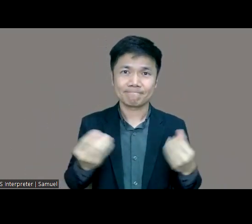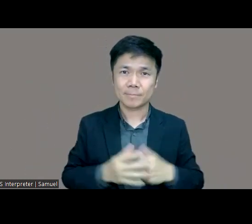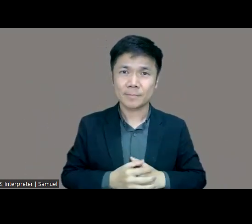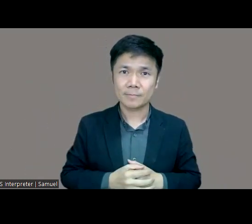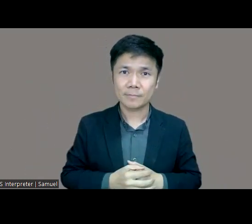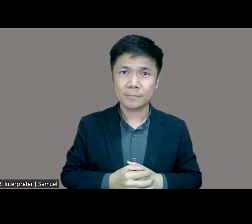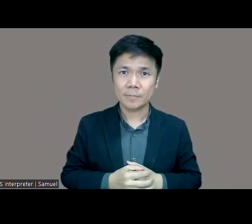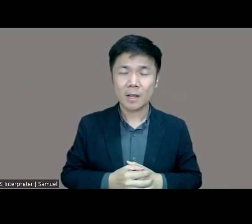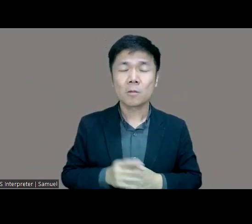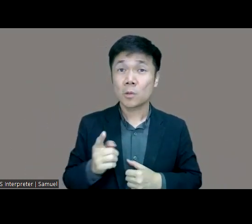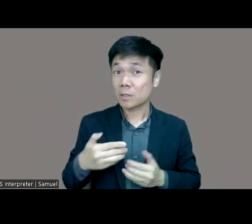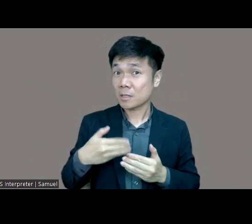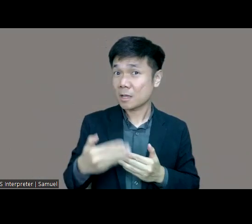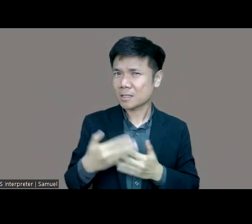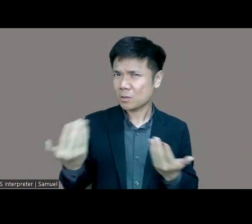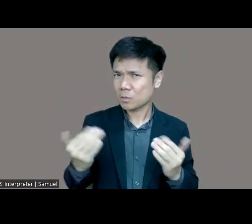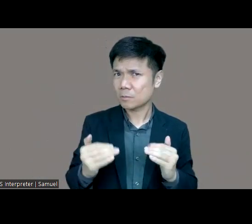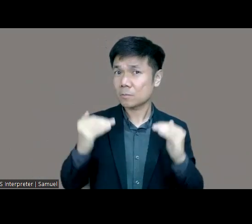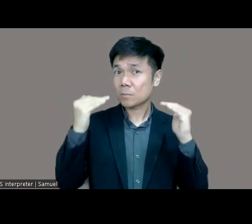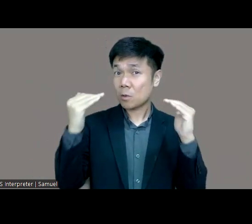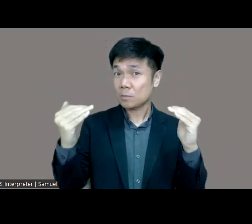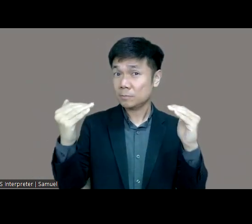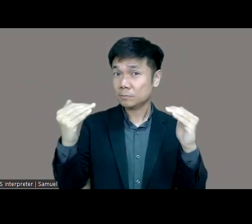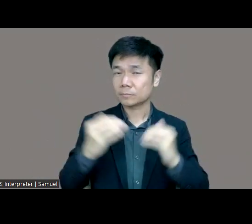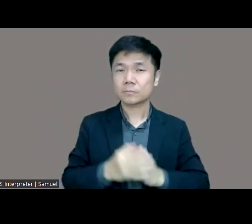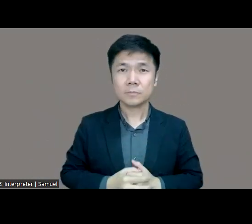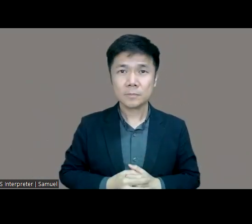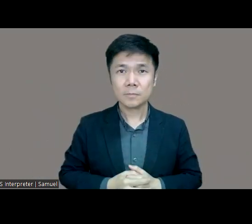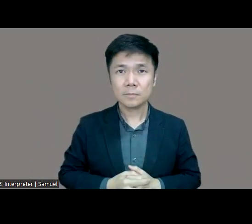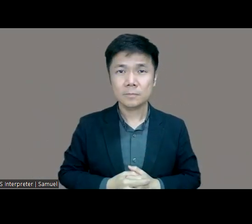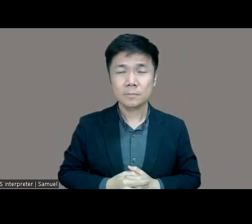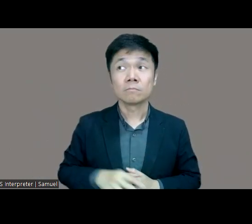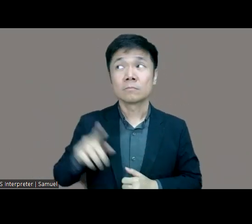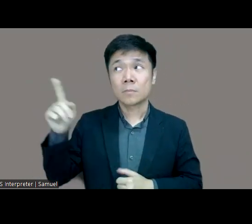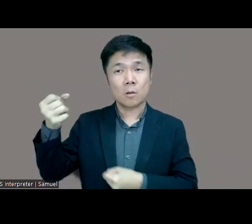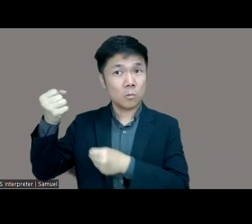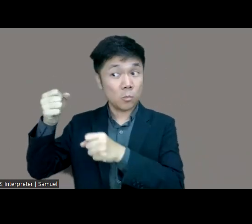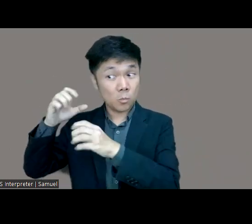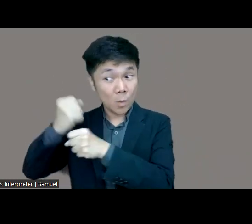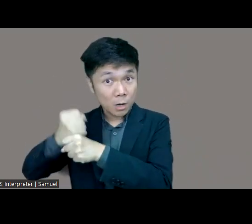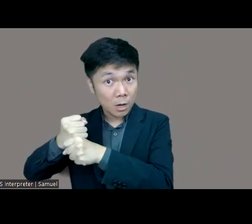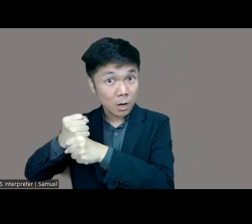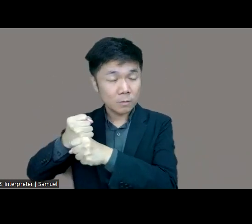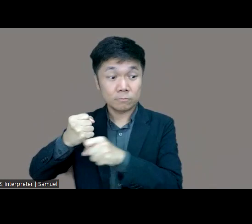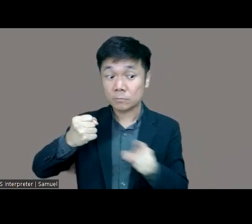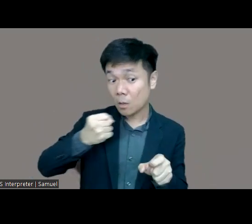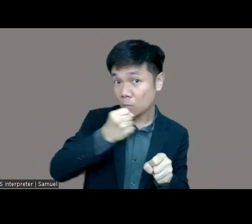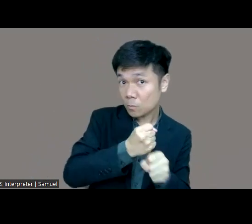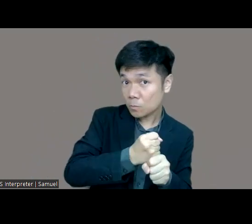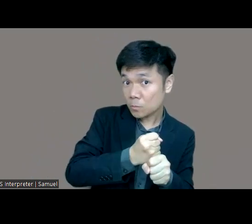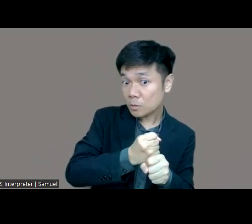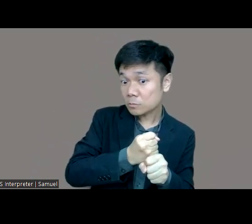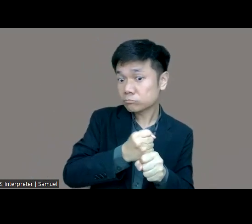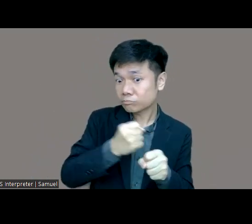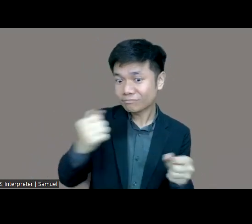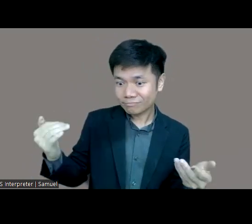is a process or a case being managed. So I take note of this. I would